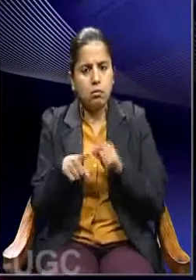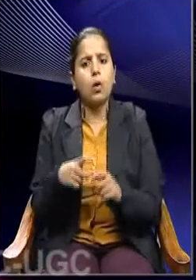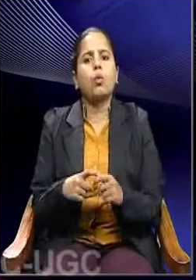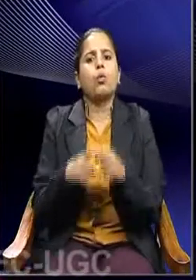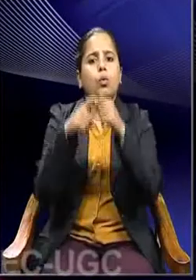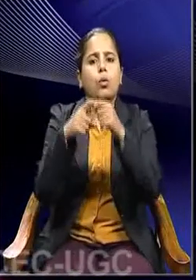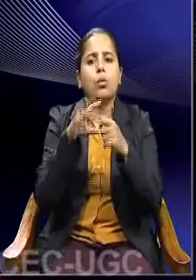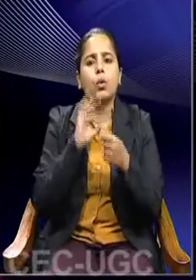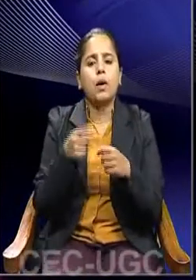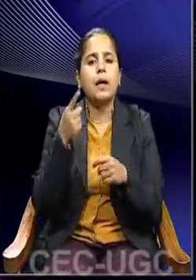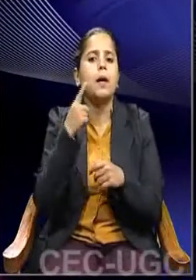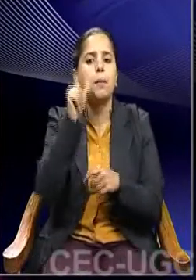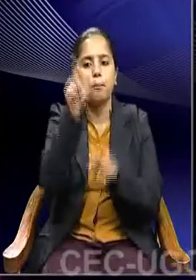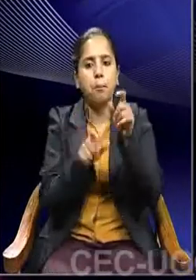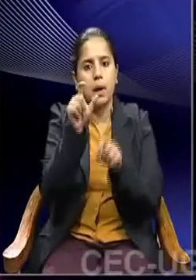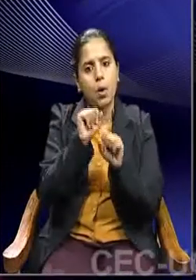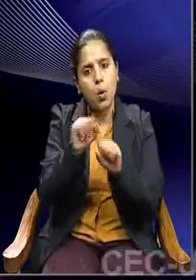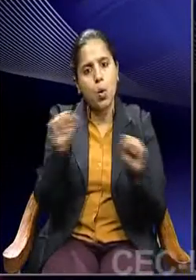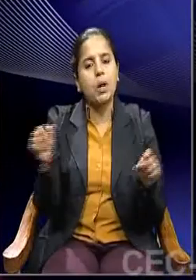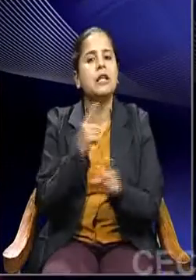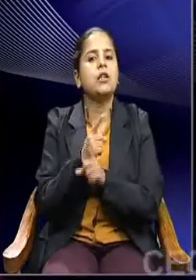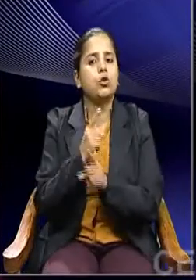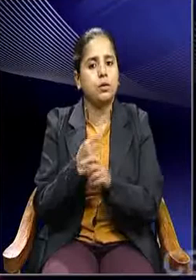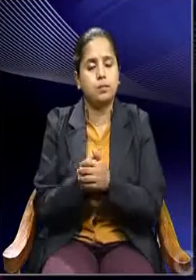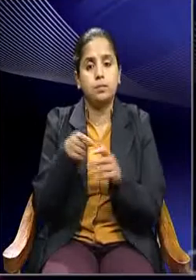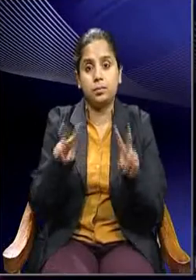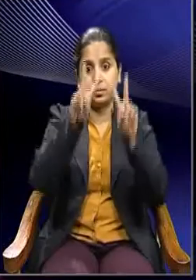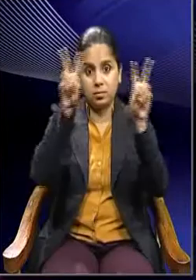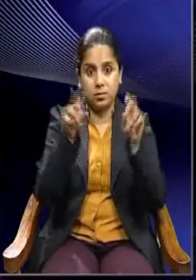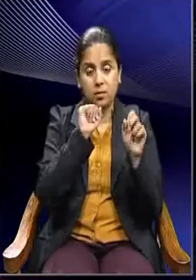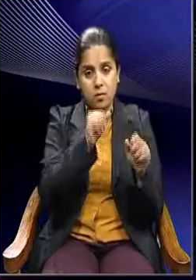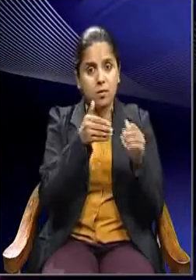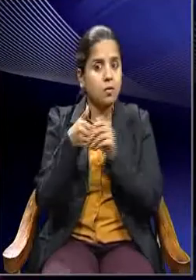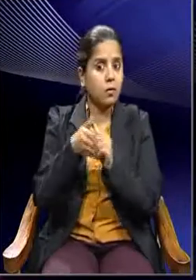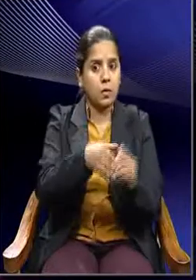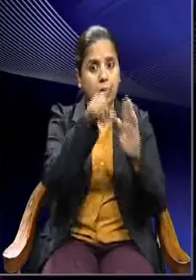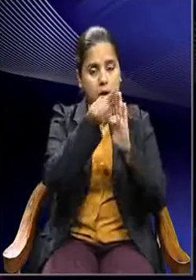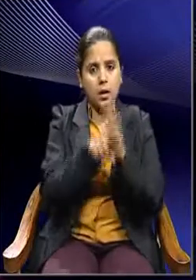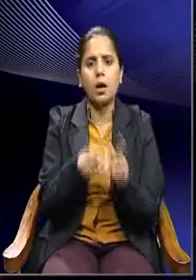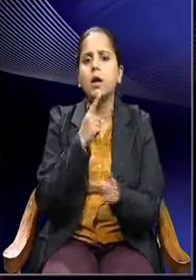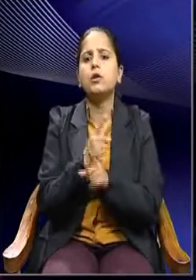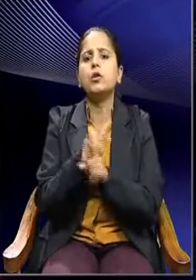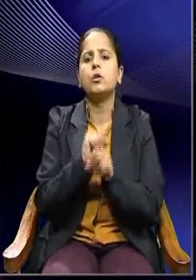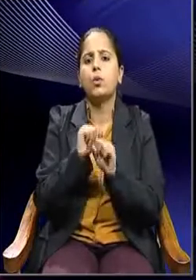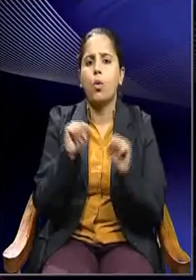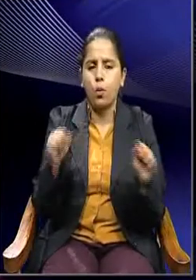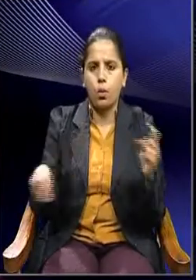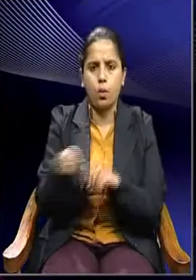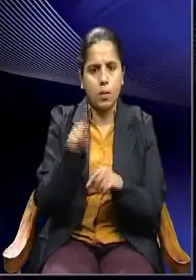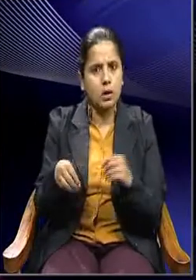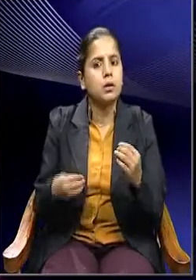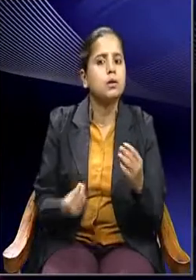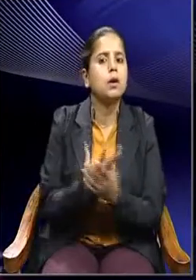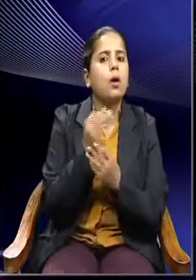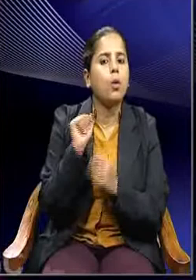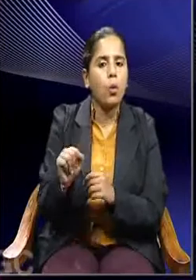the individual teachers. Quoting from the guiding principle, the status of teachers should be commensurate with the